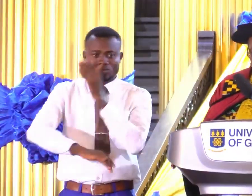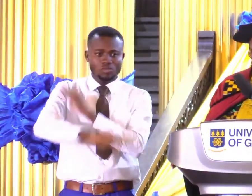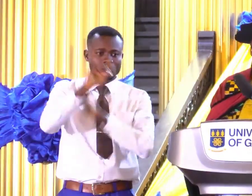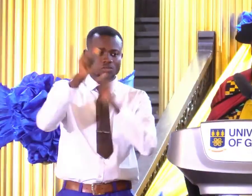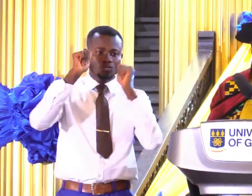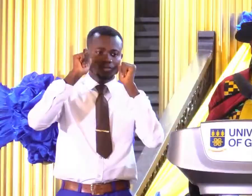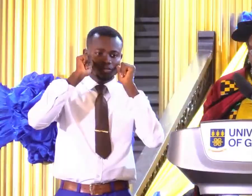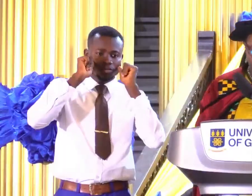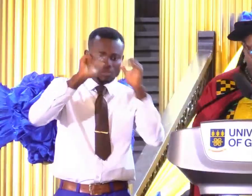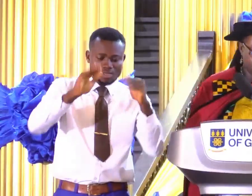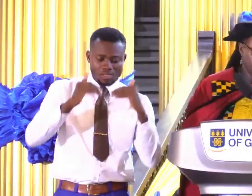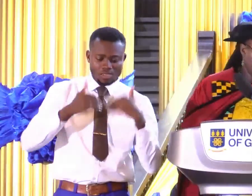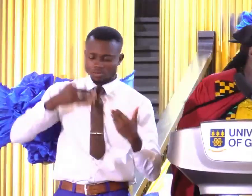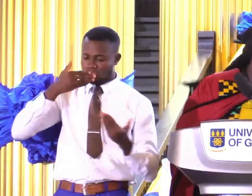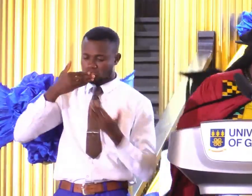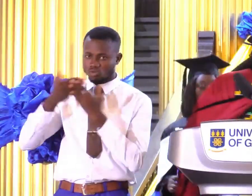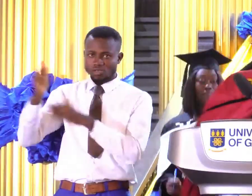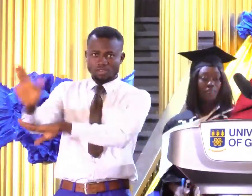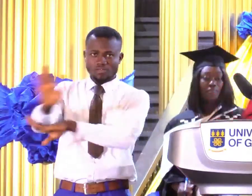evening.